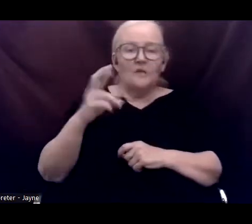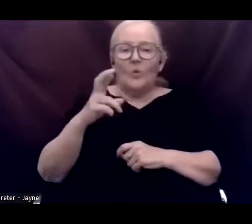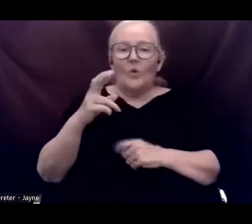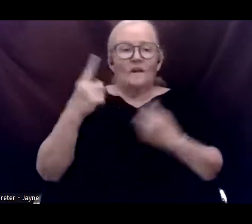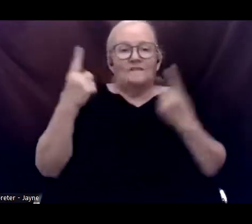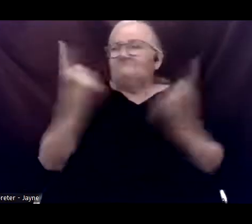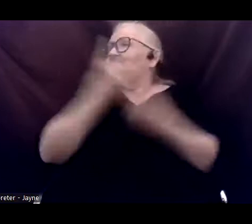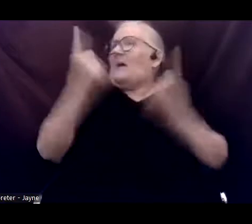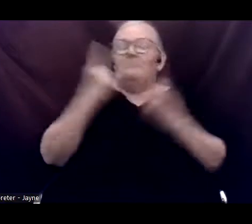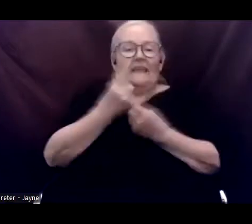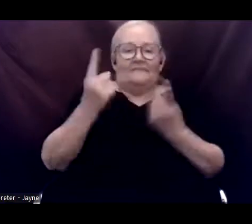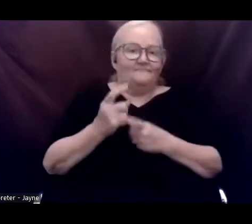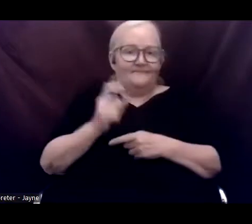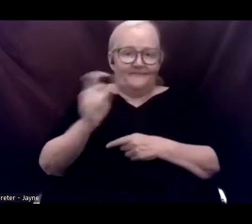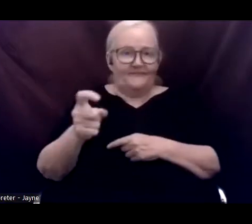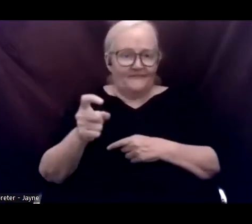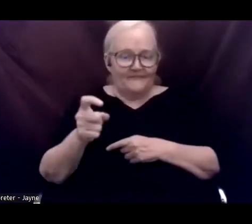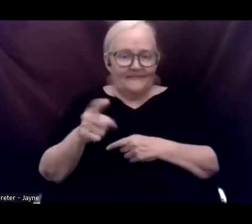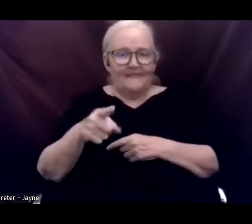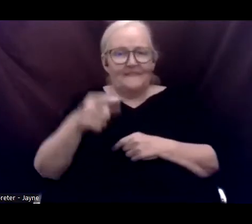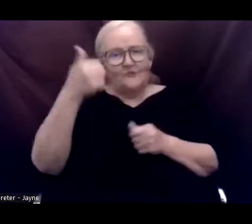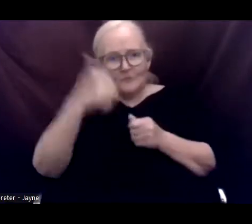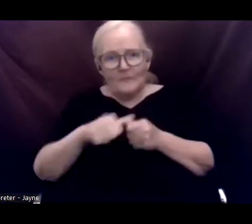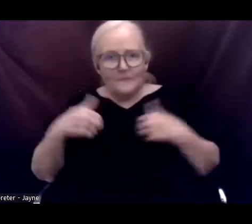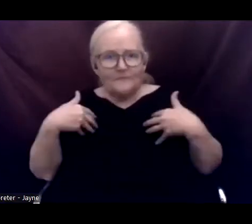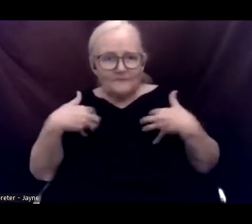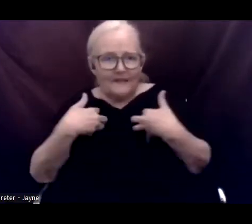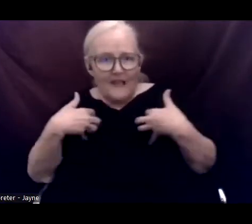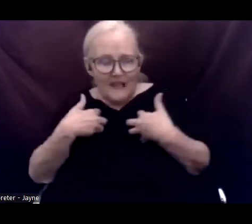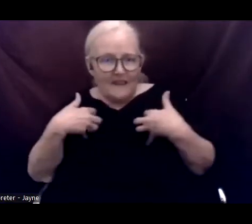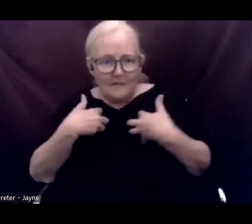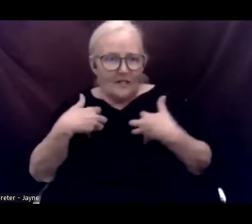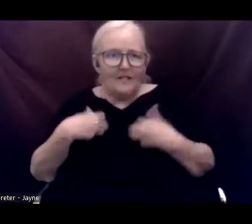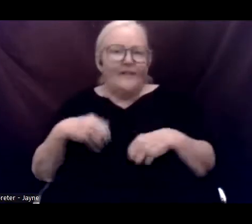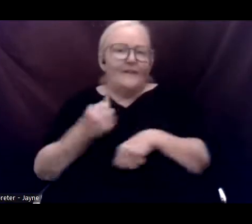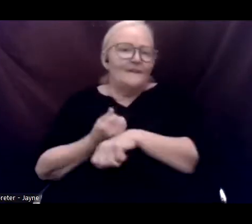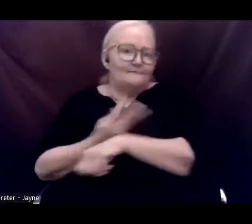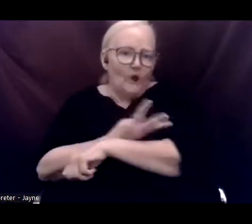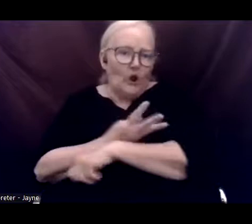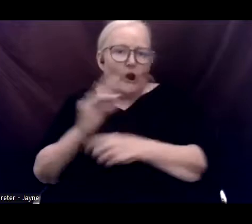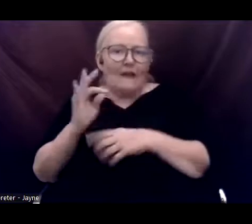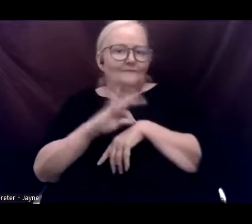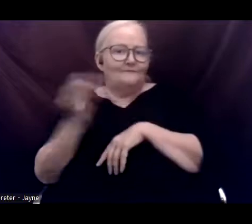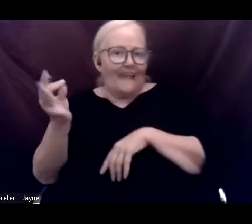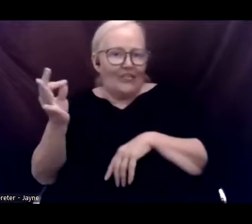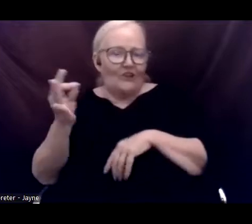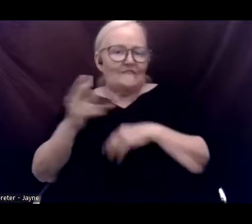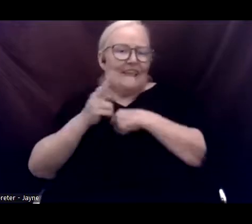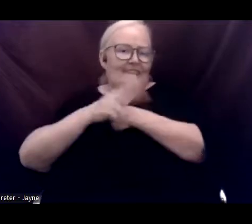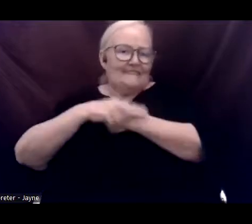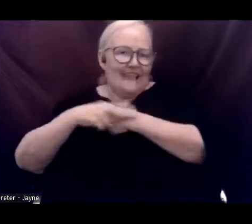else. Don't forget your fur, feathered, scaled family. Don't forget the green